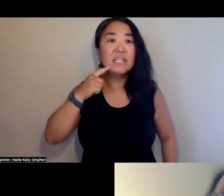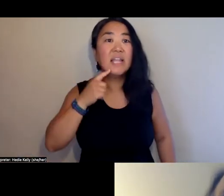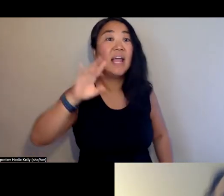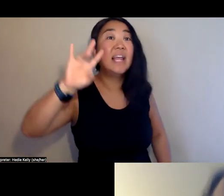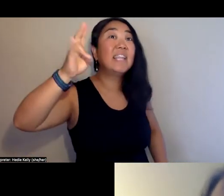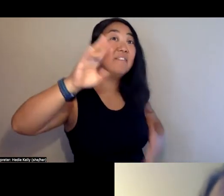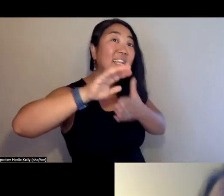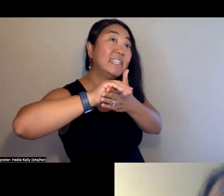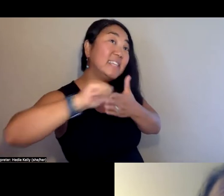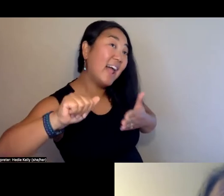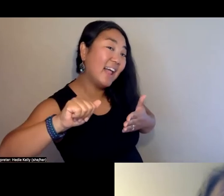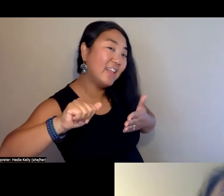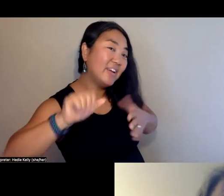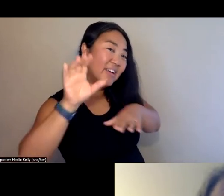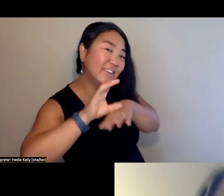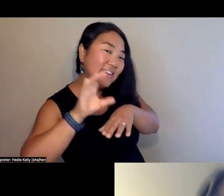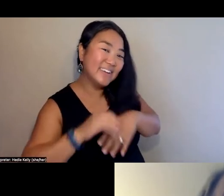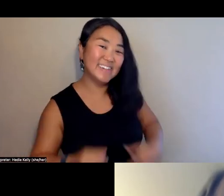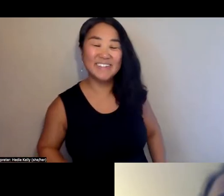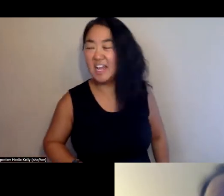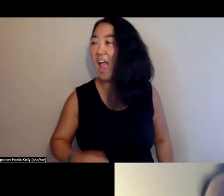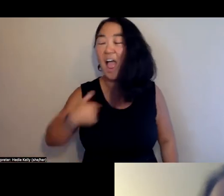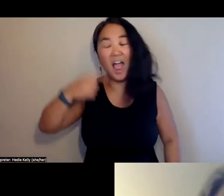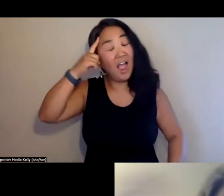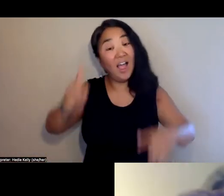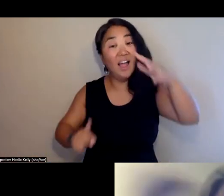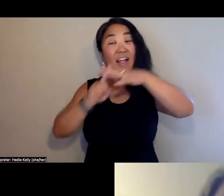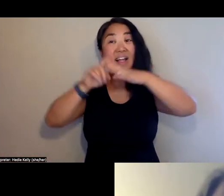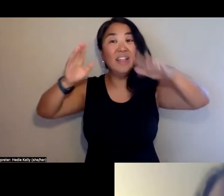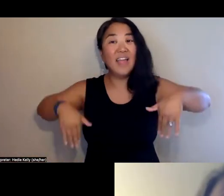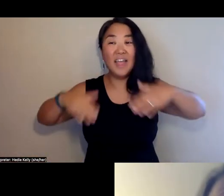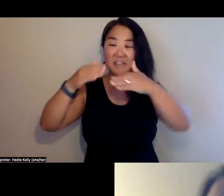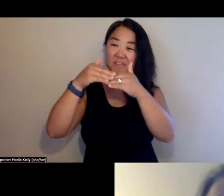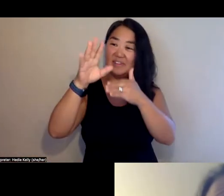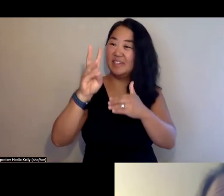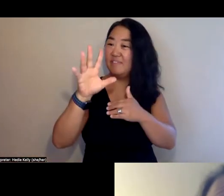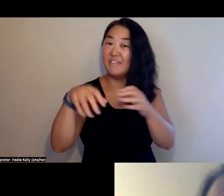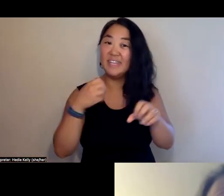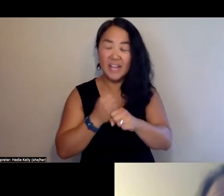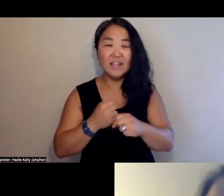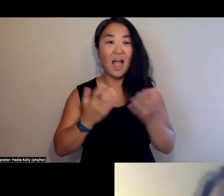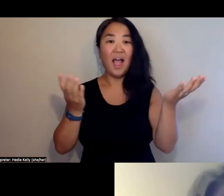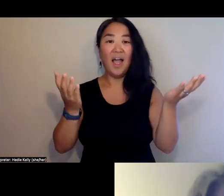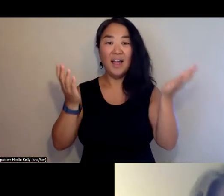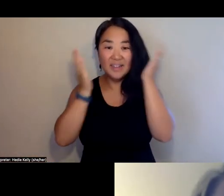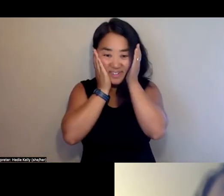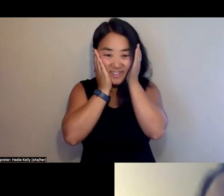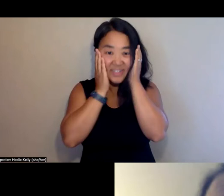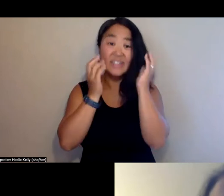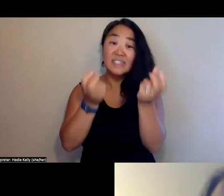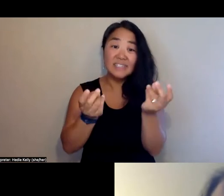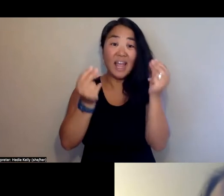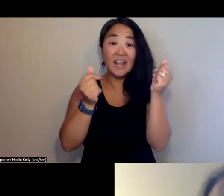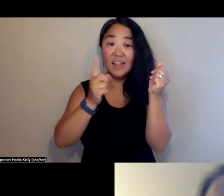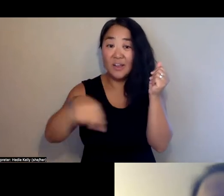$7 church. Mm. And I haven't thought of that in, 65 years. So suddenly what you